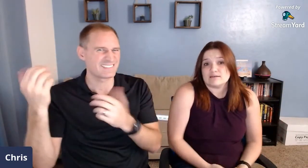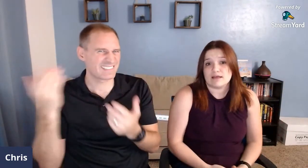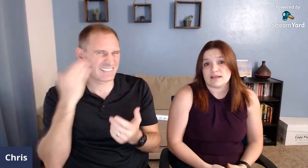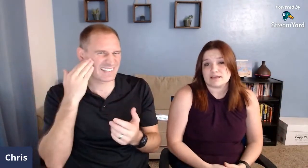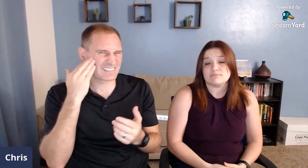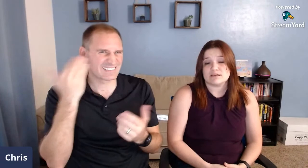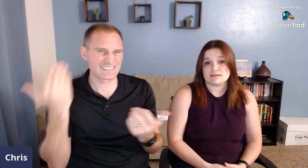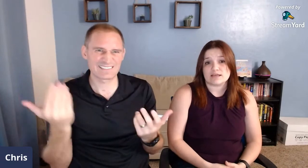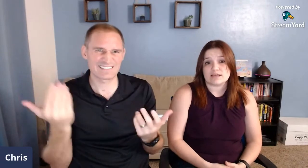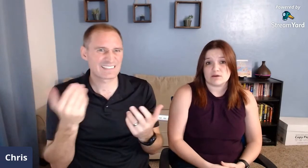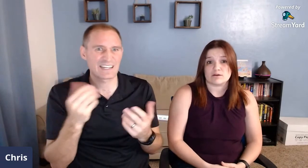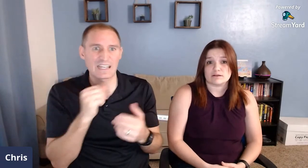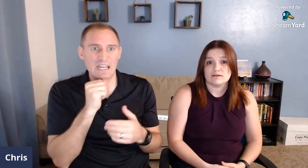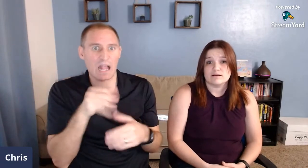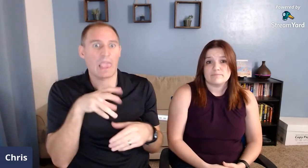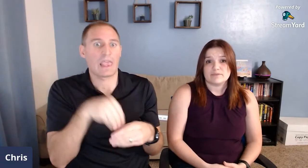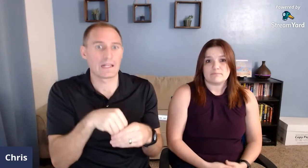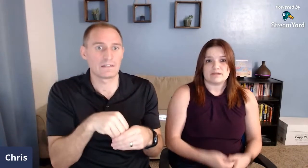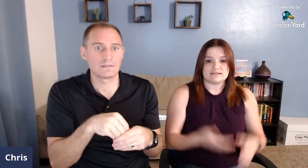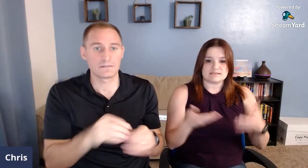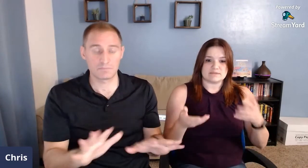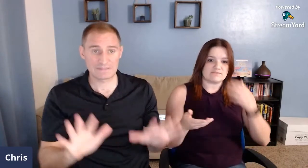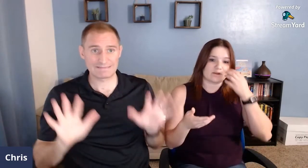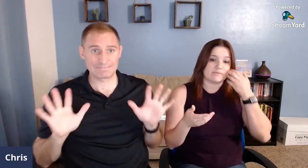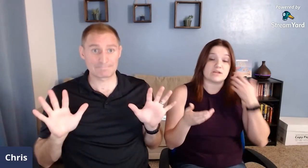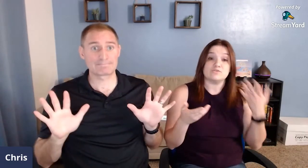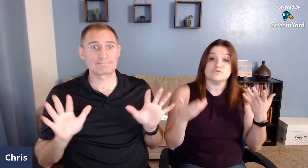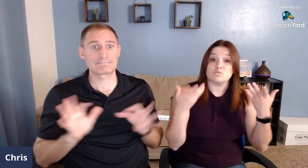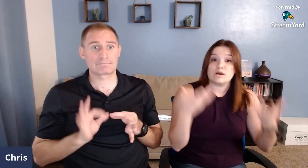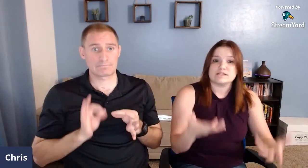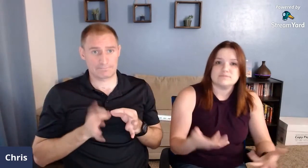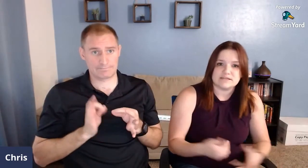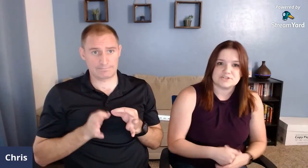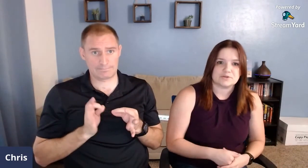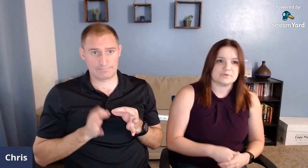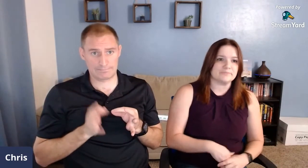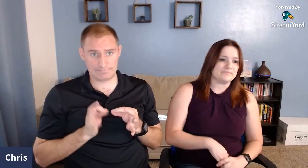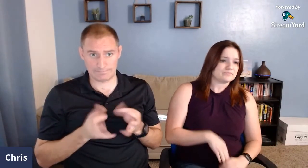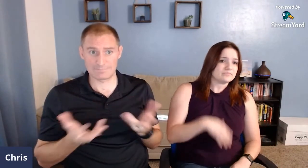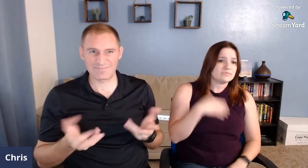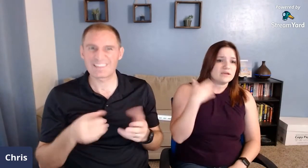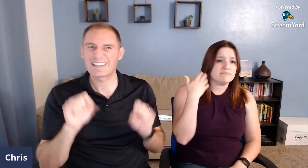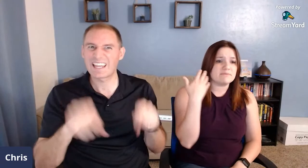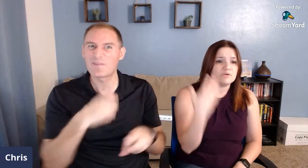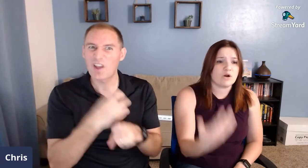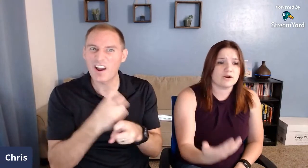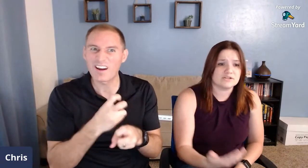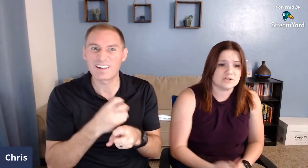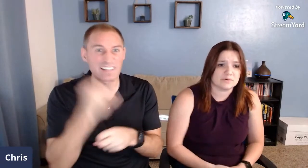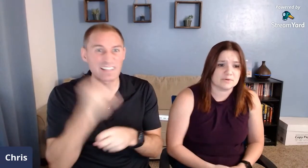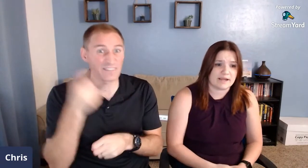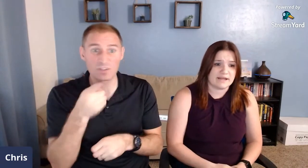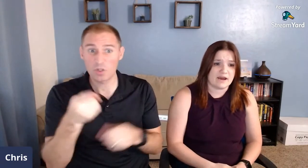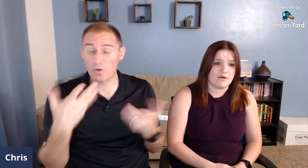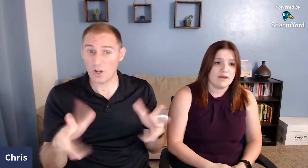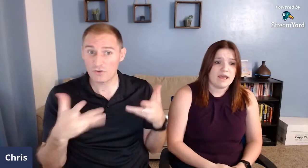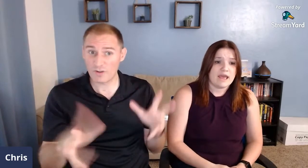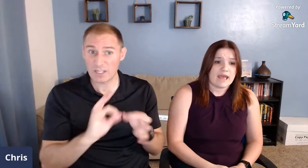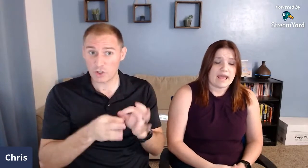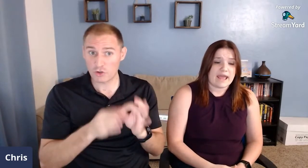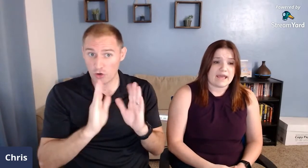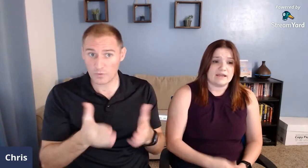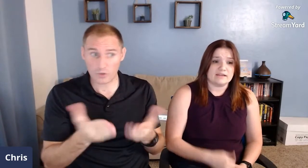And that can be hard. But it is something for anybody who's wanting to be an interpreter. Maybe you are an interpreter right